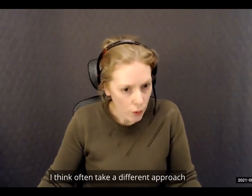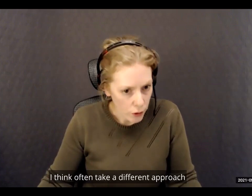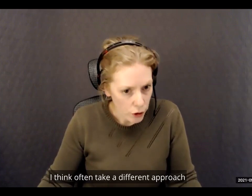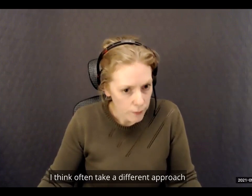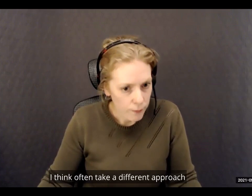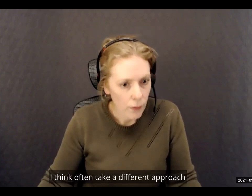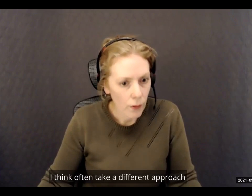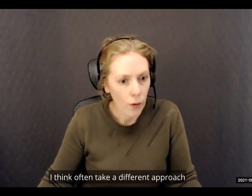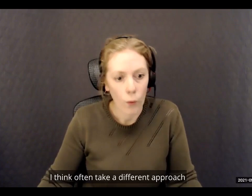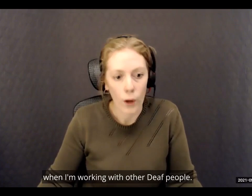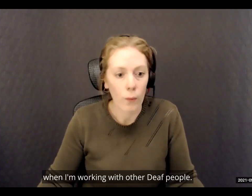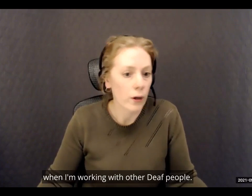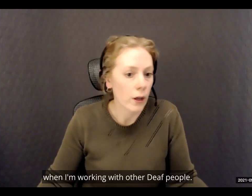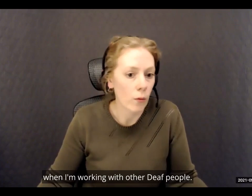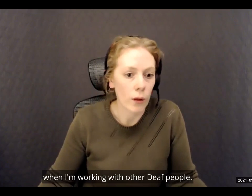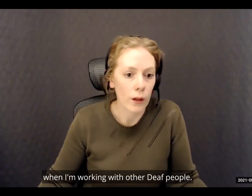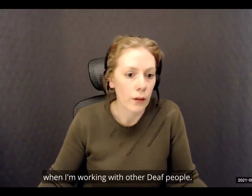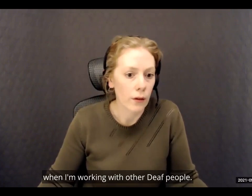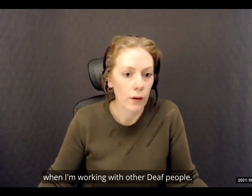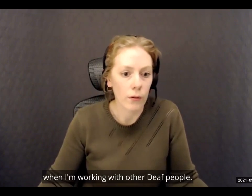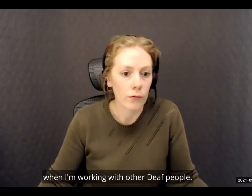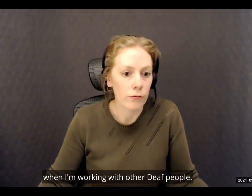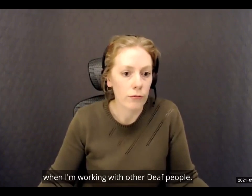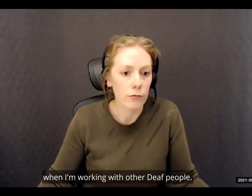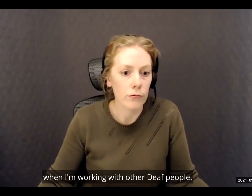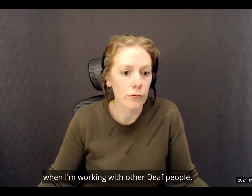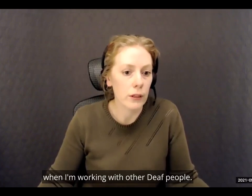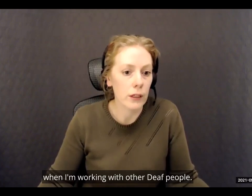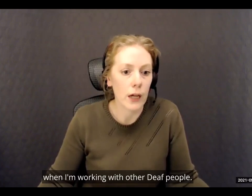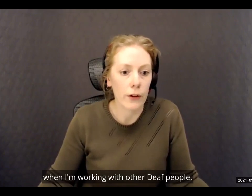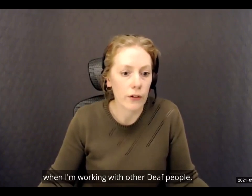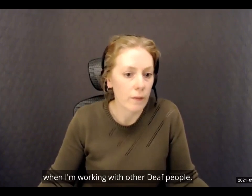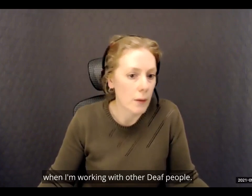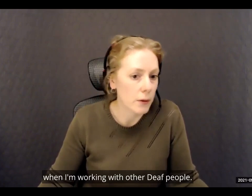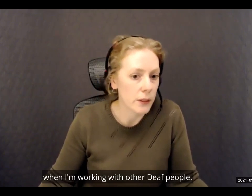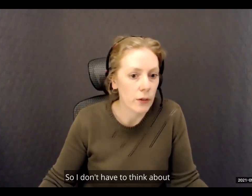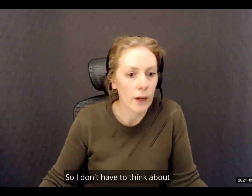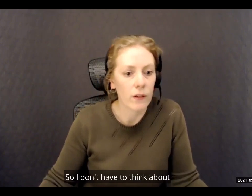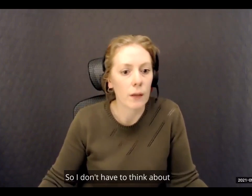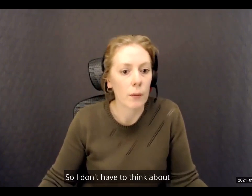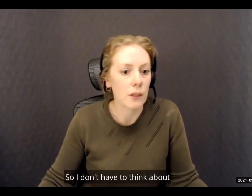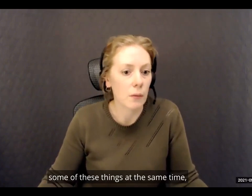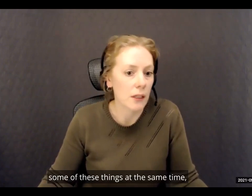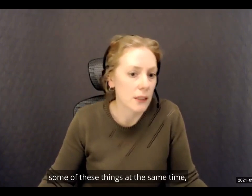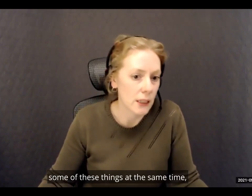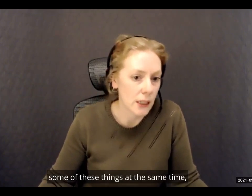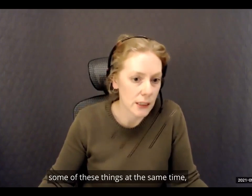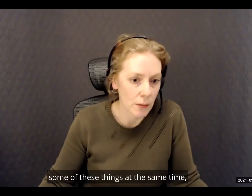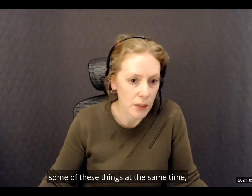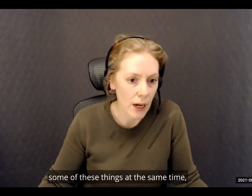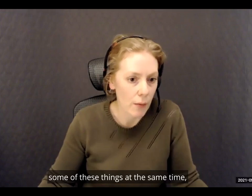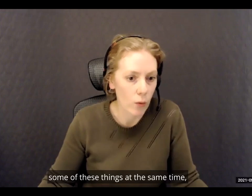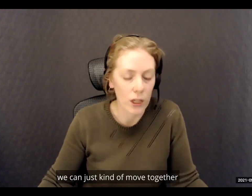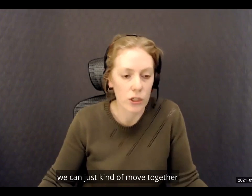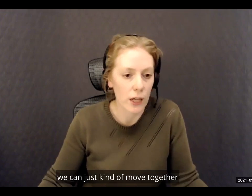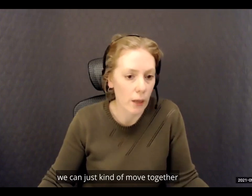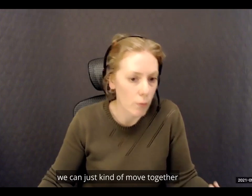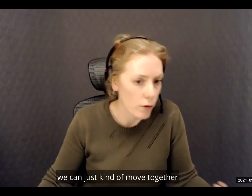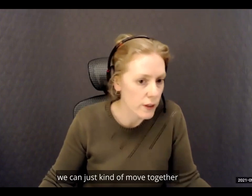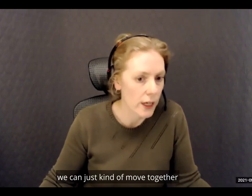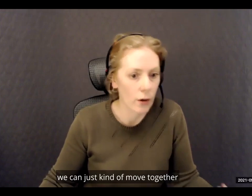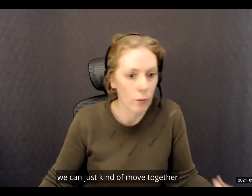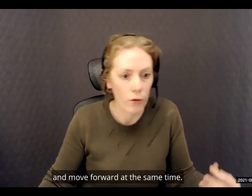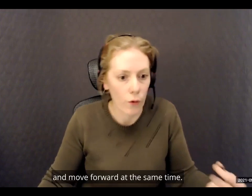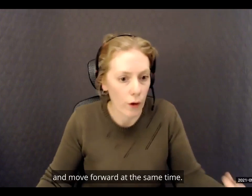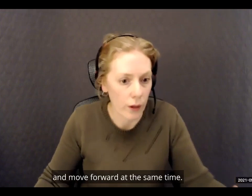different approach when I'm working with, you know, other deaf people, so I don't have to think about some of these things at the same time. We can just kind